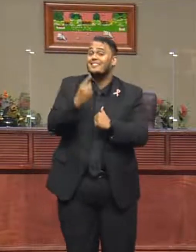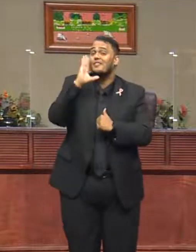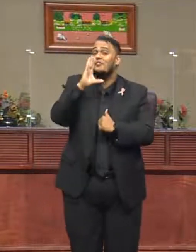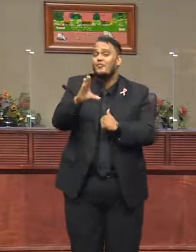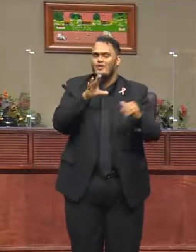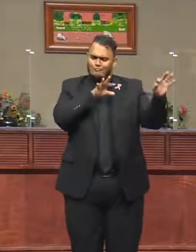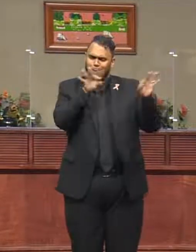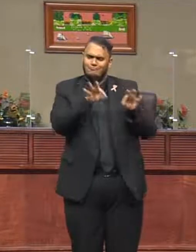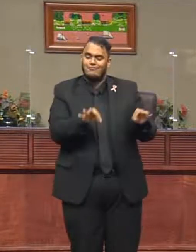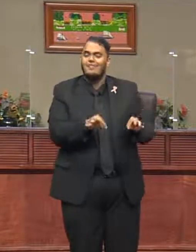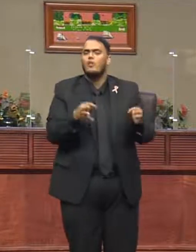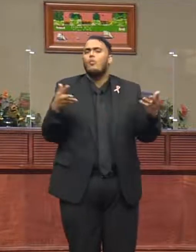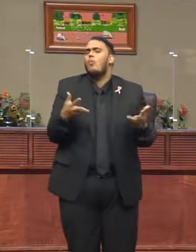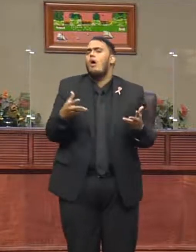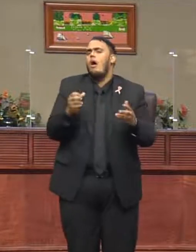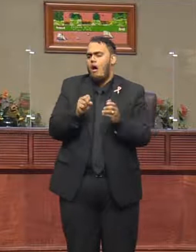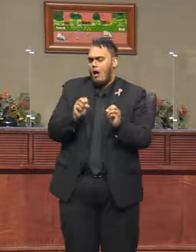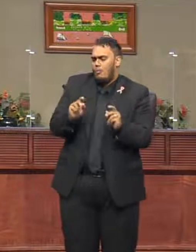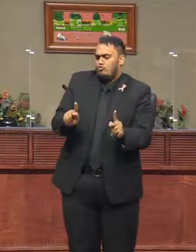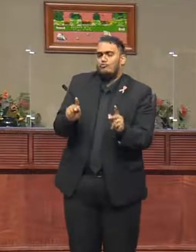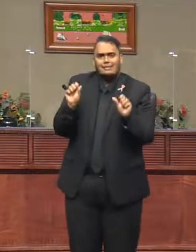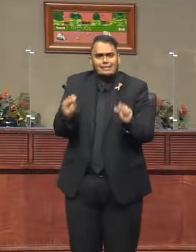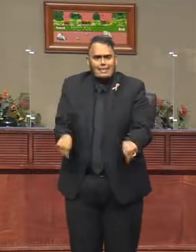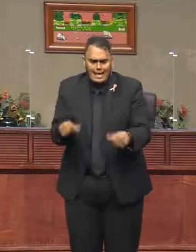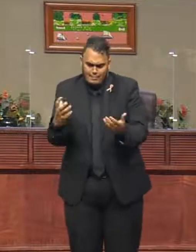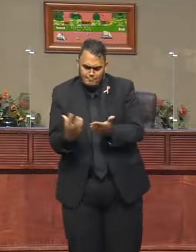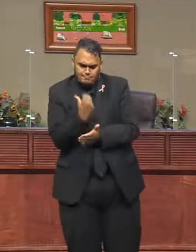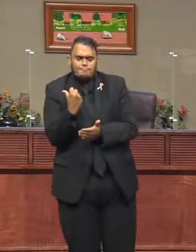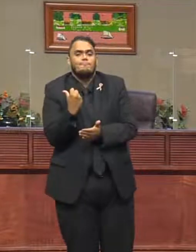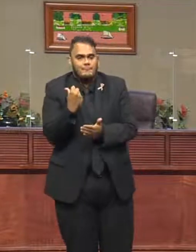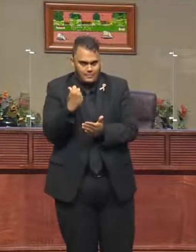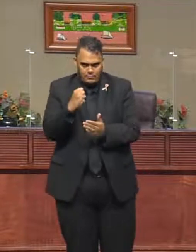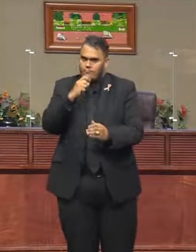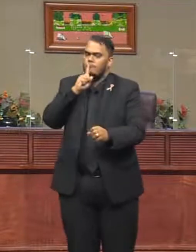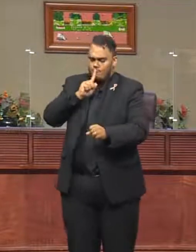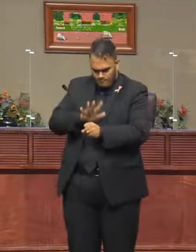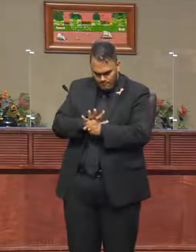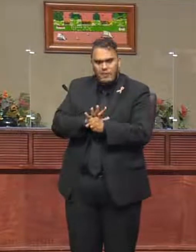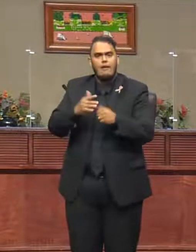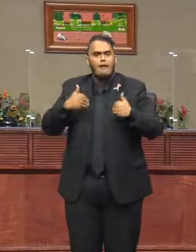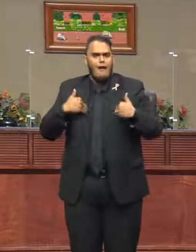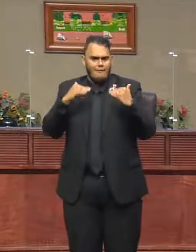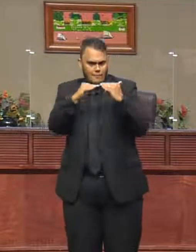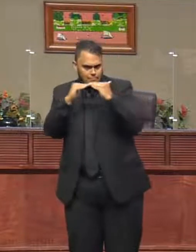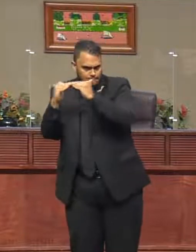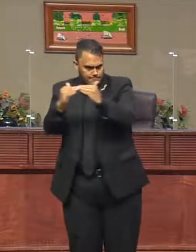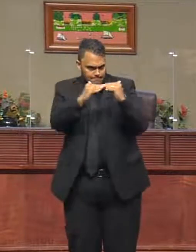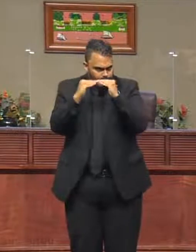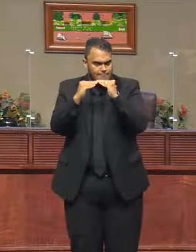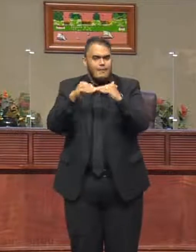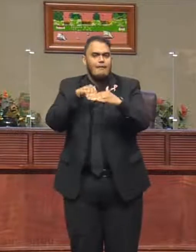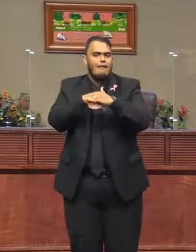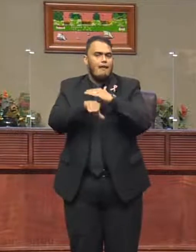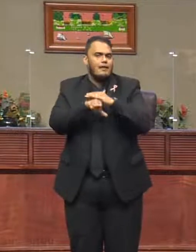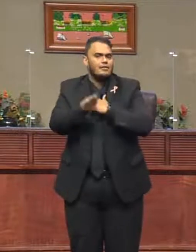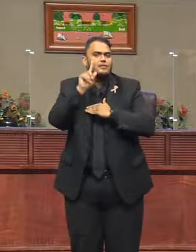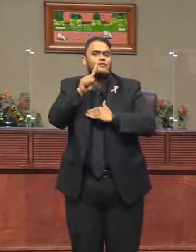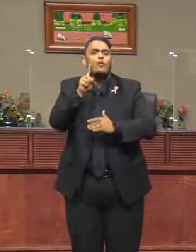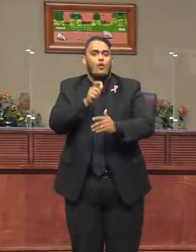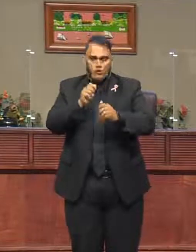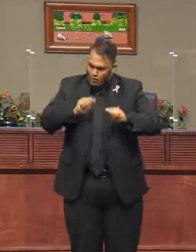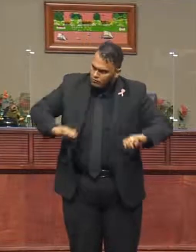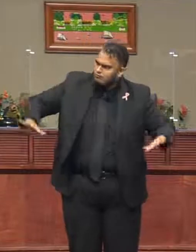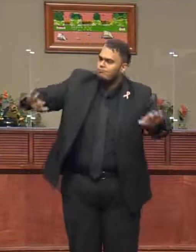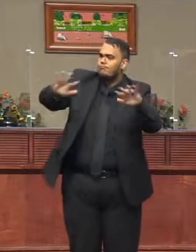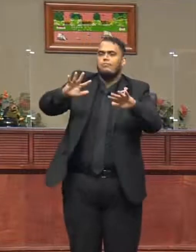have to ensure that we have equal access in all areas of our community. We know that